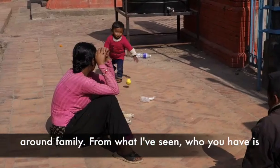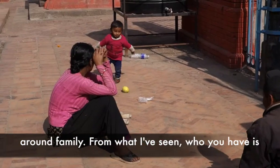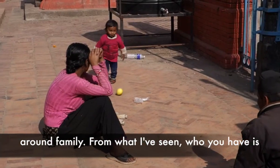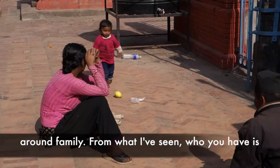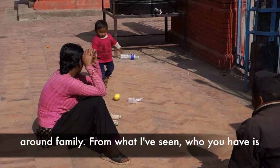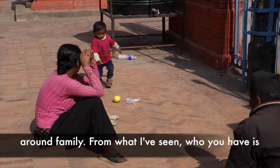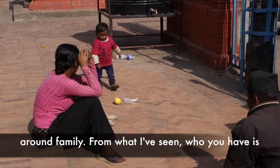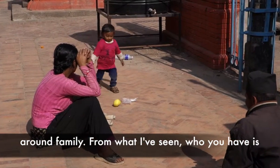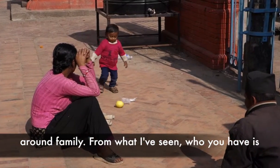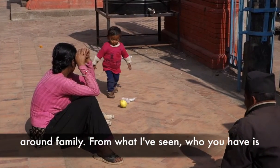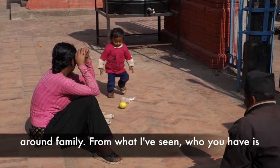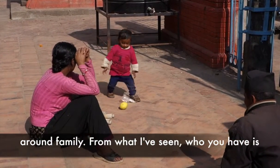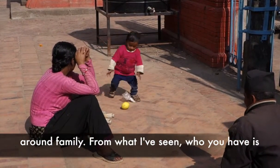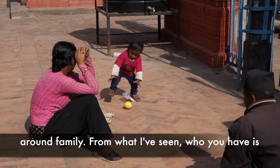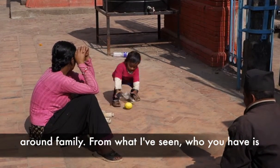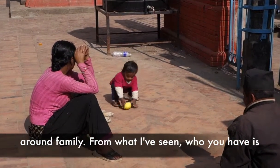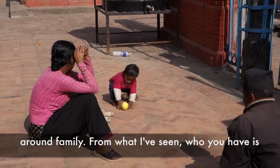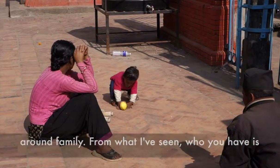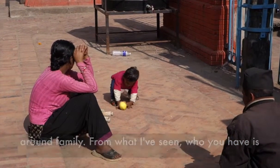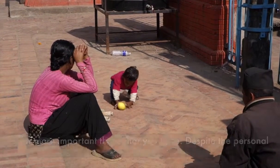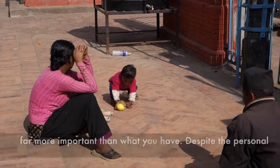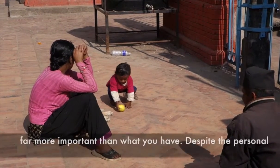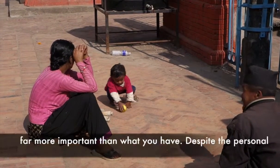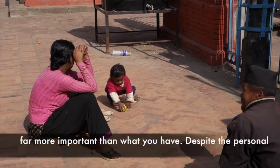seen, who you have is far more important than what you have.